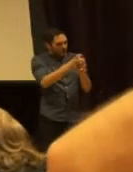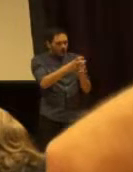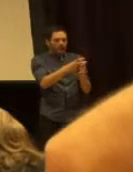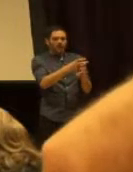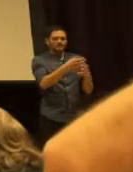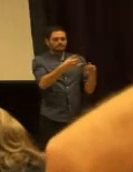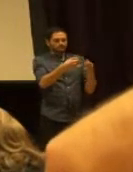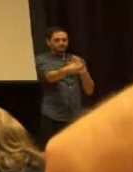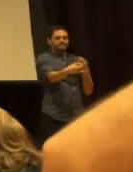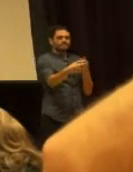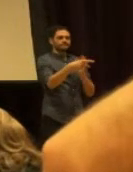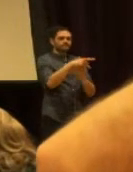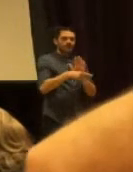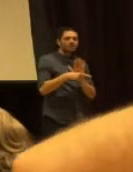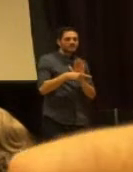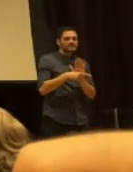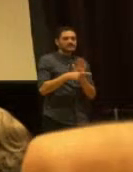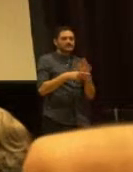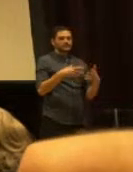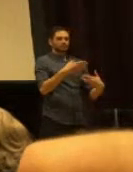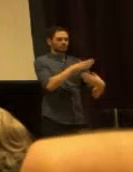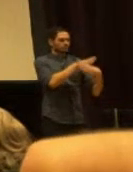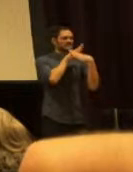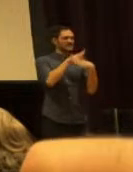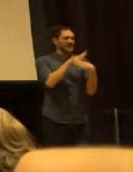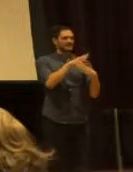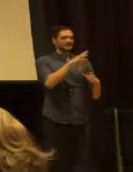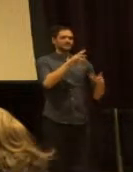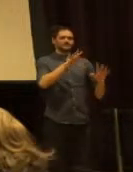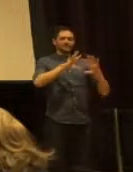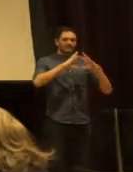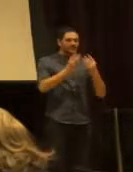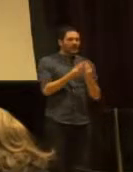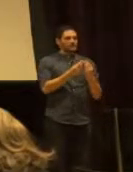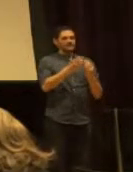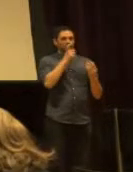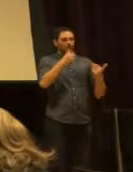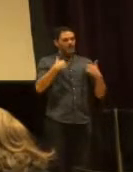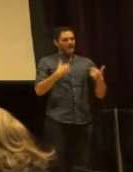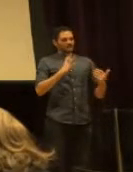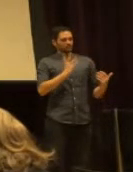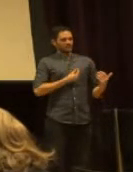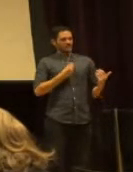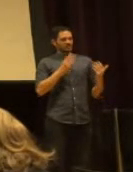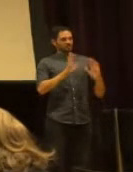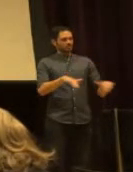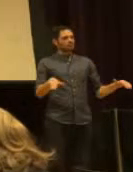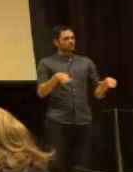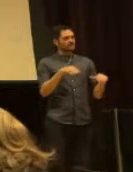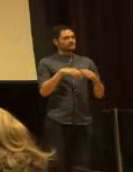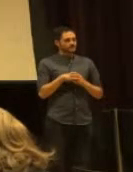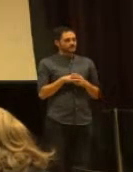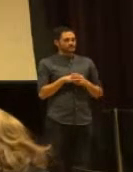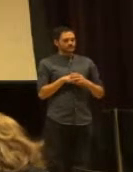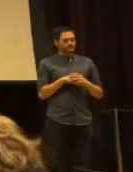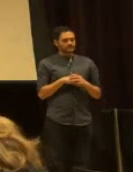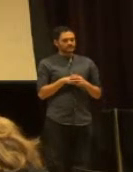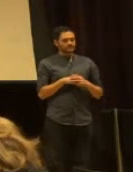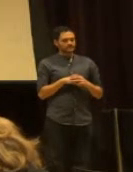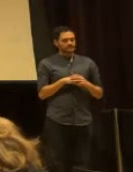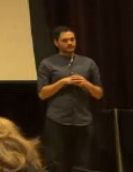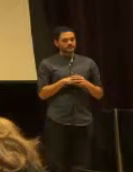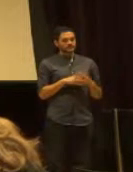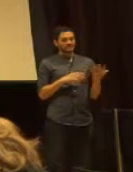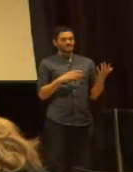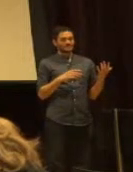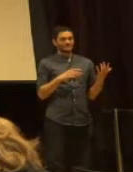their families who are massively migrating across the country. When we think about where these